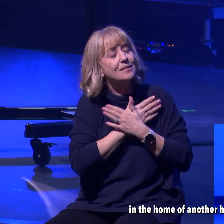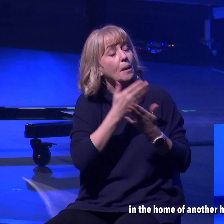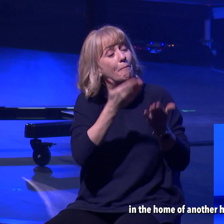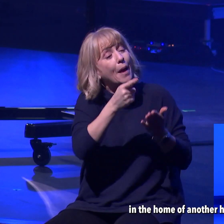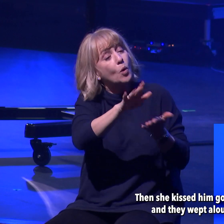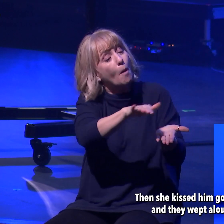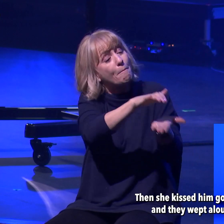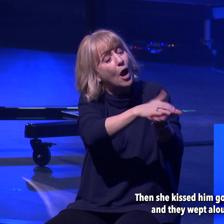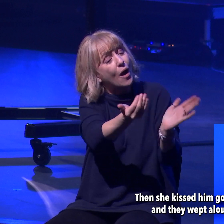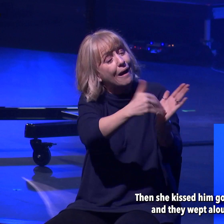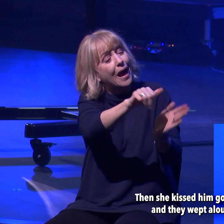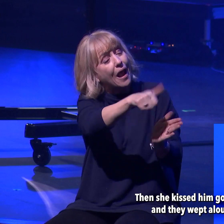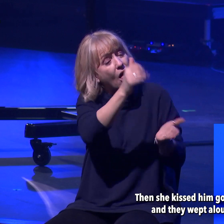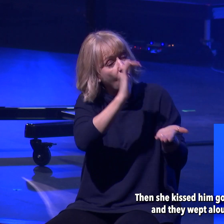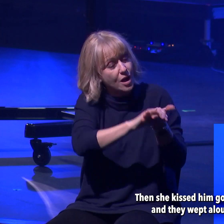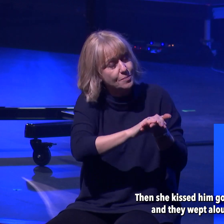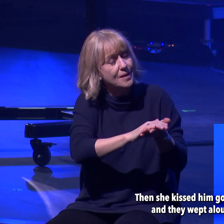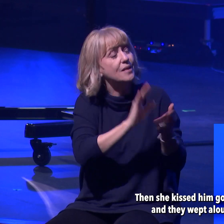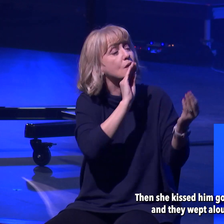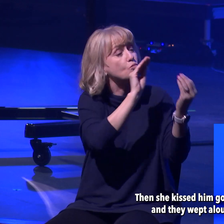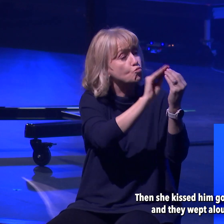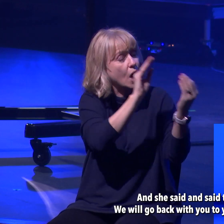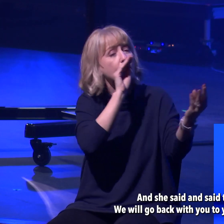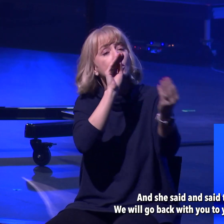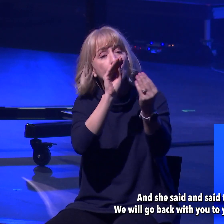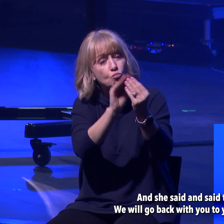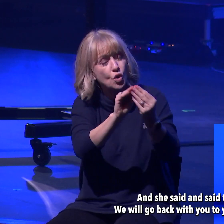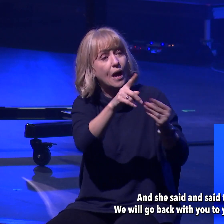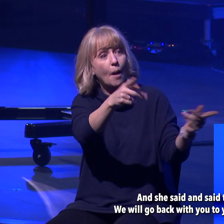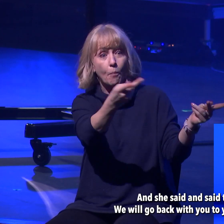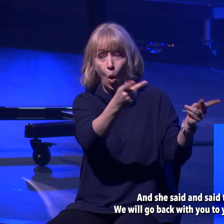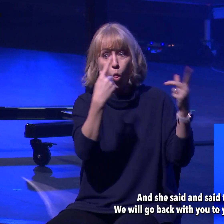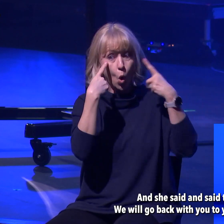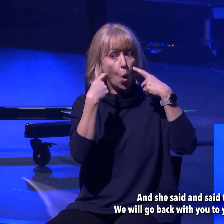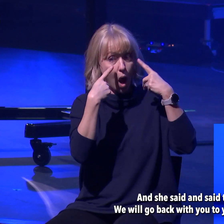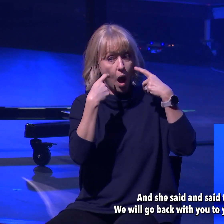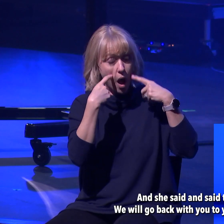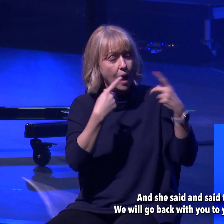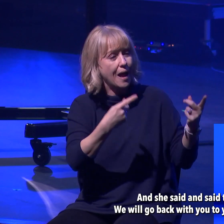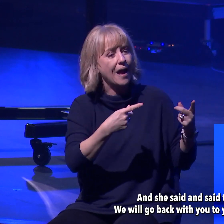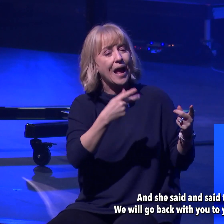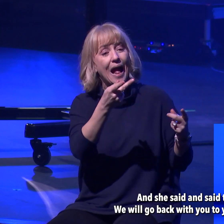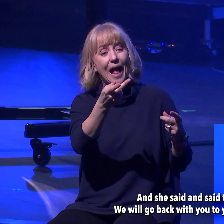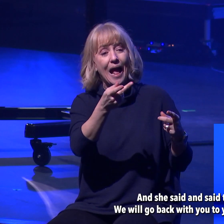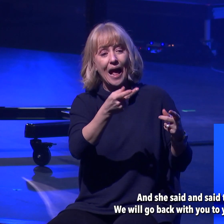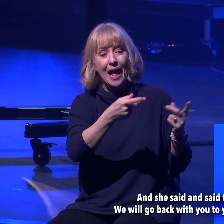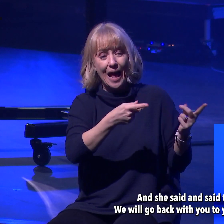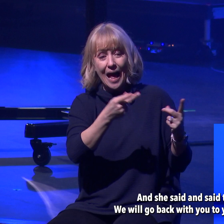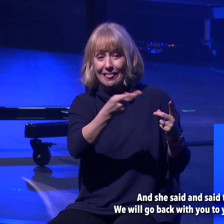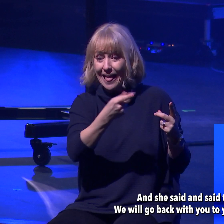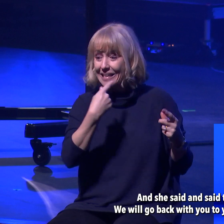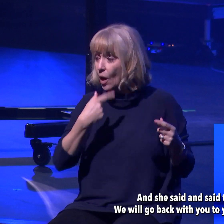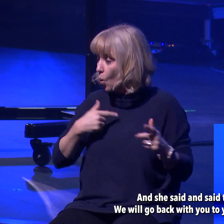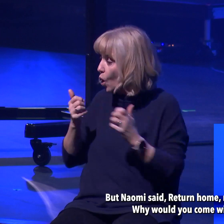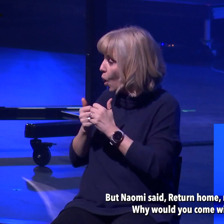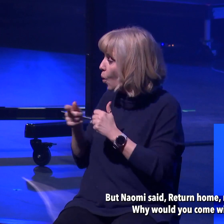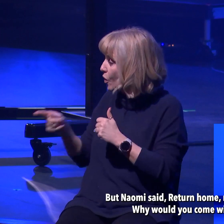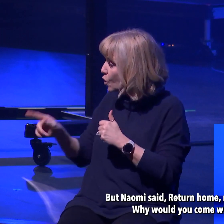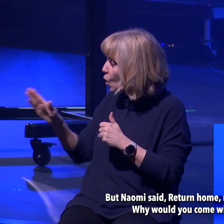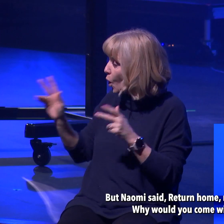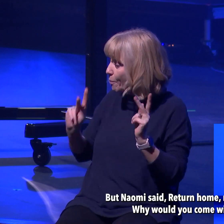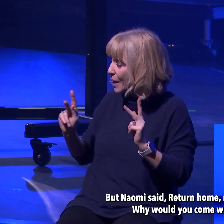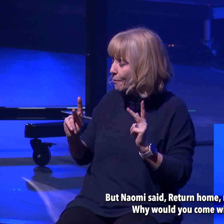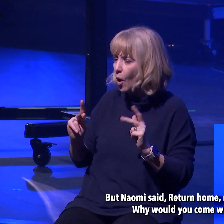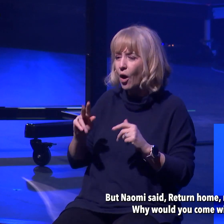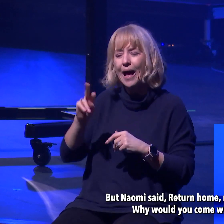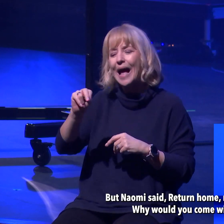husband." Then she kissed them goodbye, and they wept aloud, and she said to her, "We will go back with you to your people." But Naomi